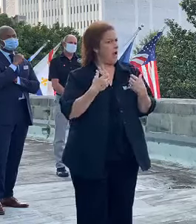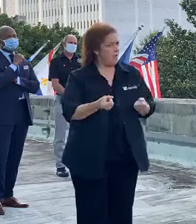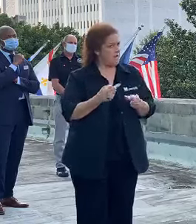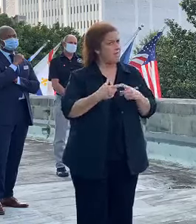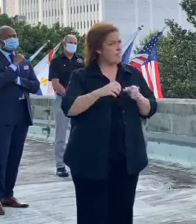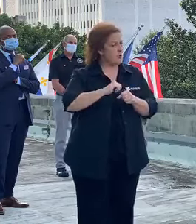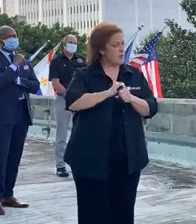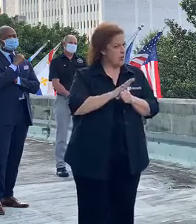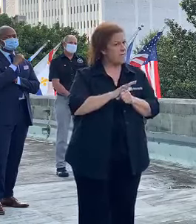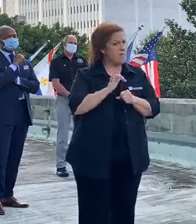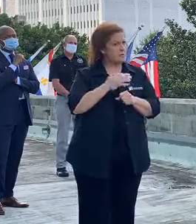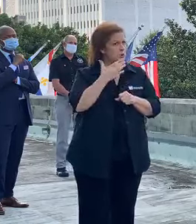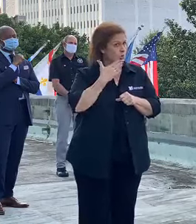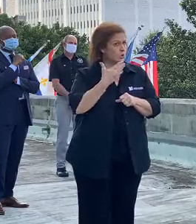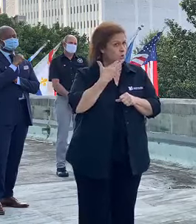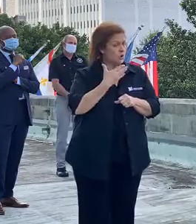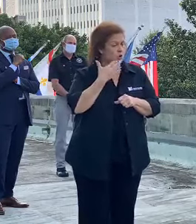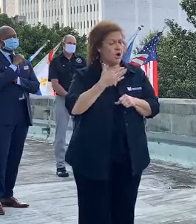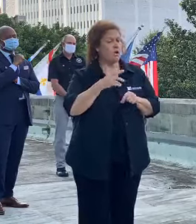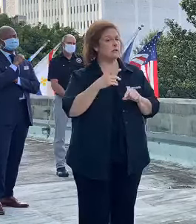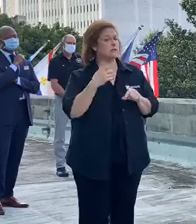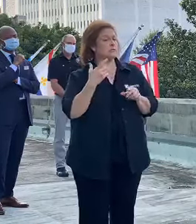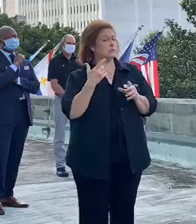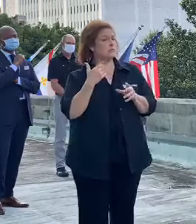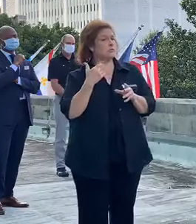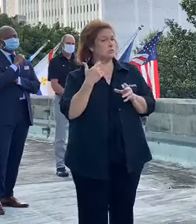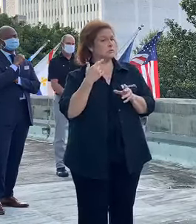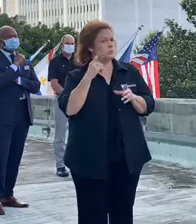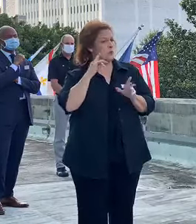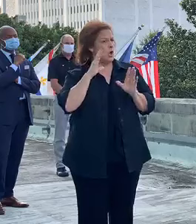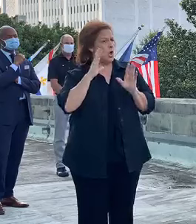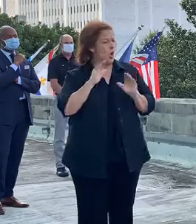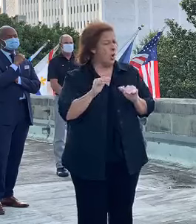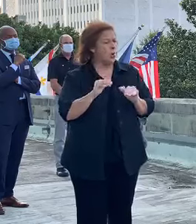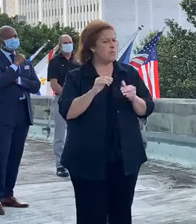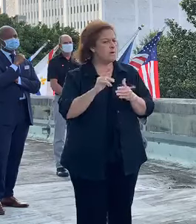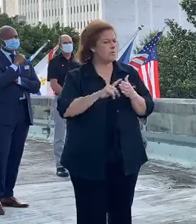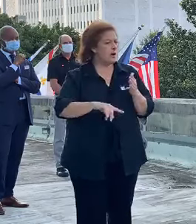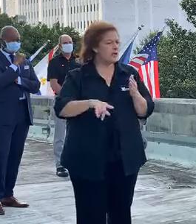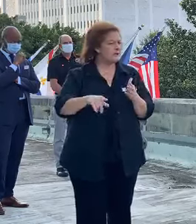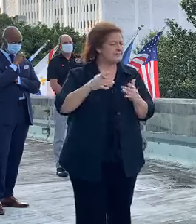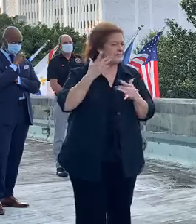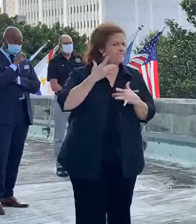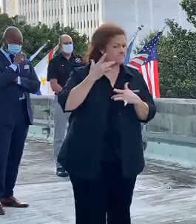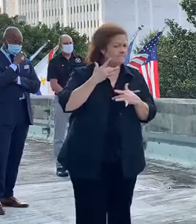good thing. So hopefully the effects will be minimal and rare.